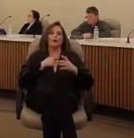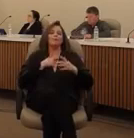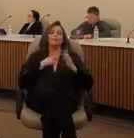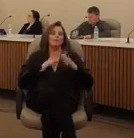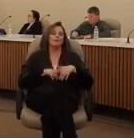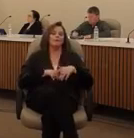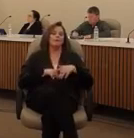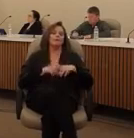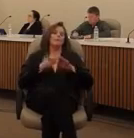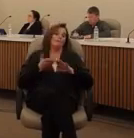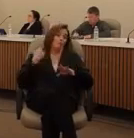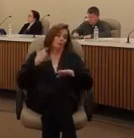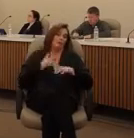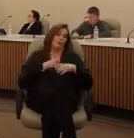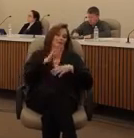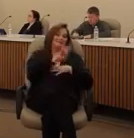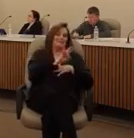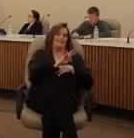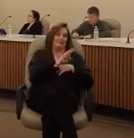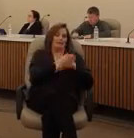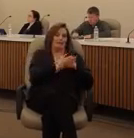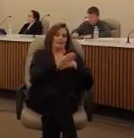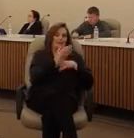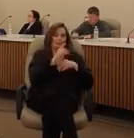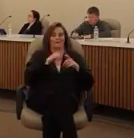p.m. previously.